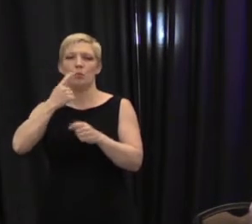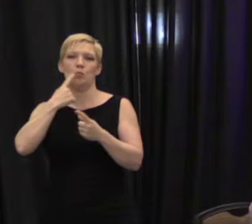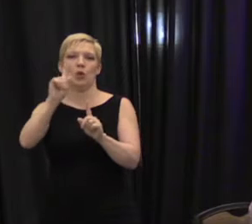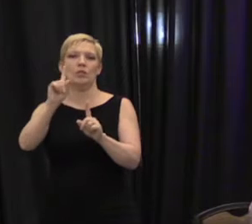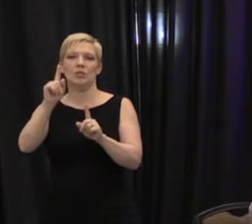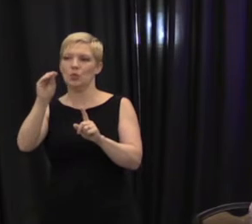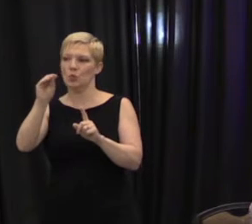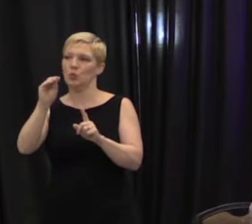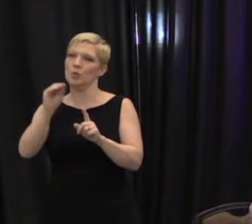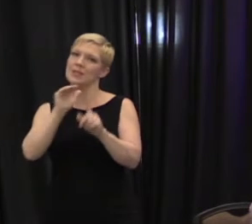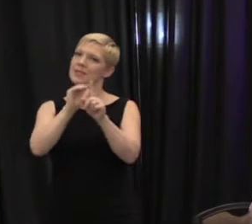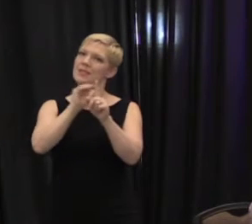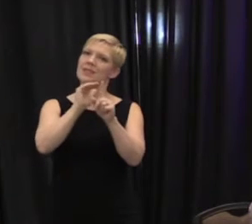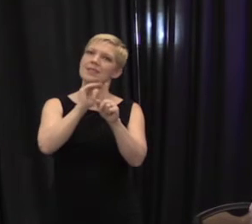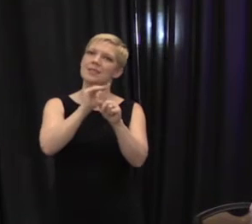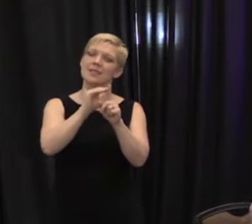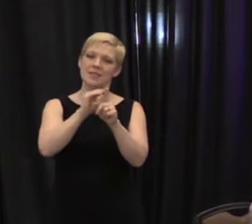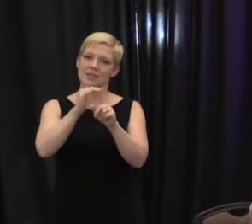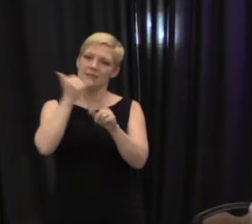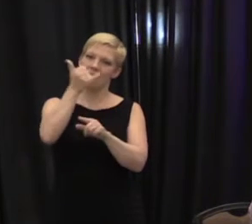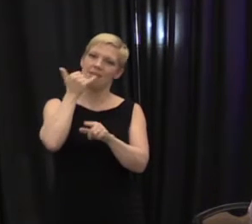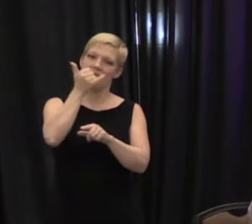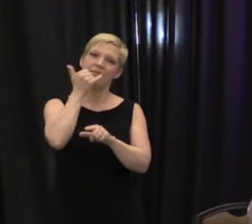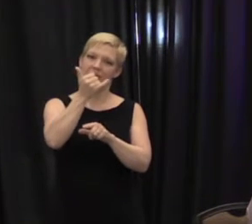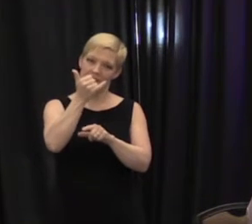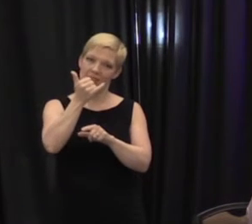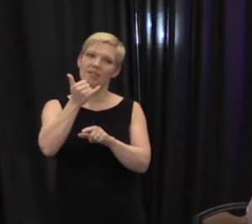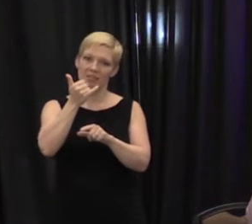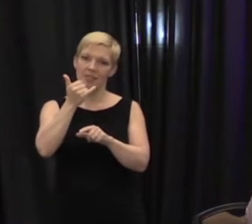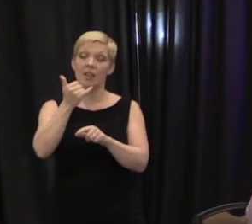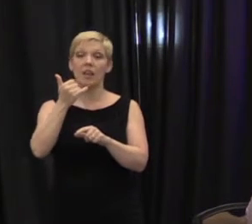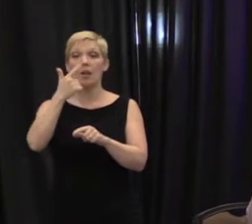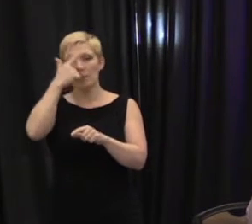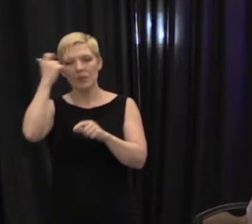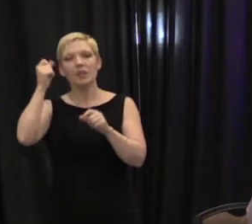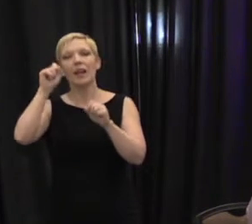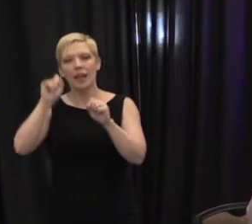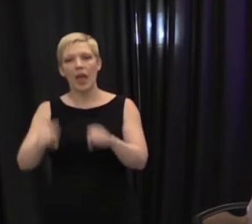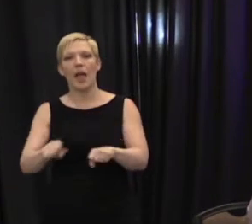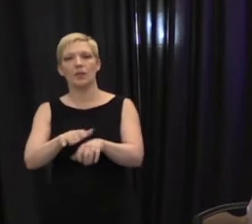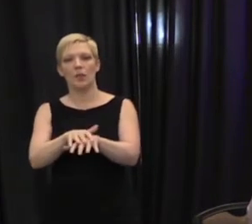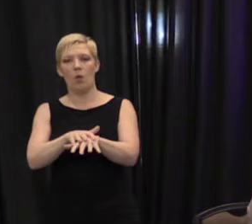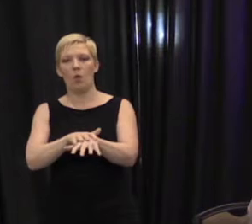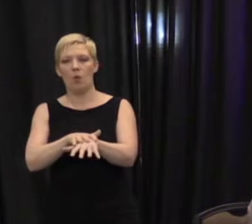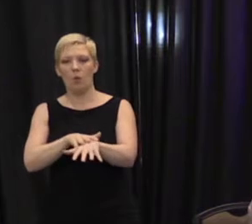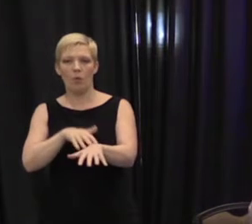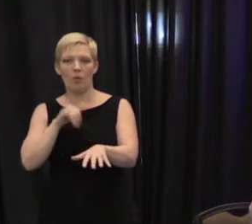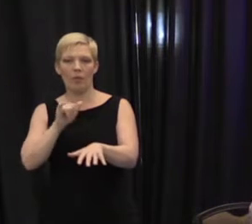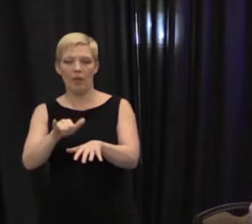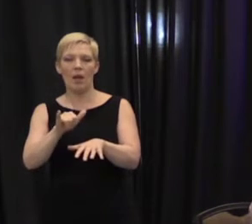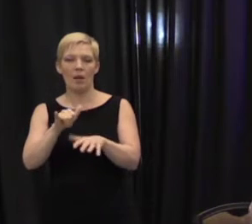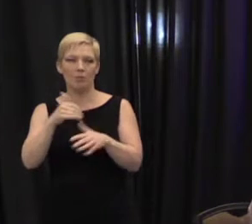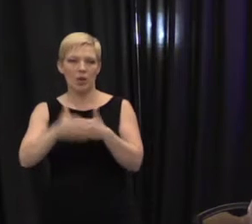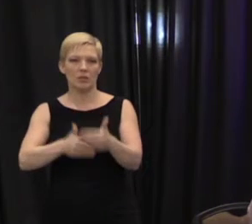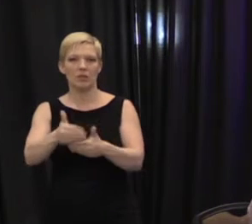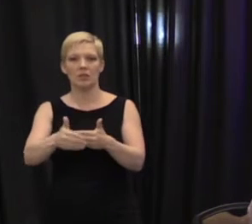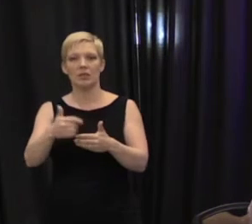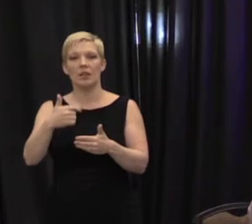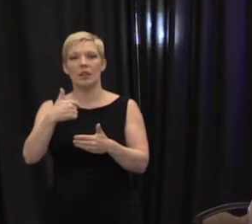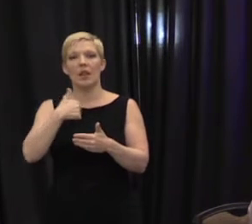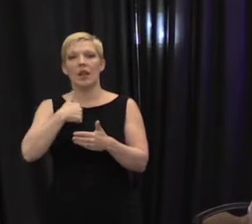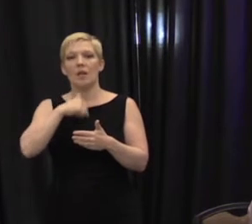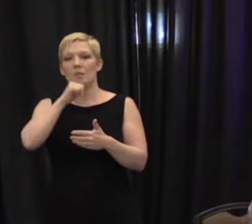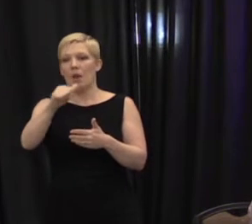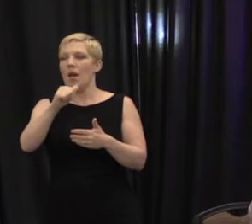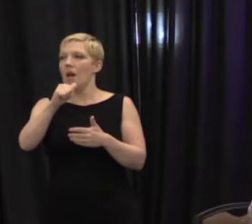annoy and agitate. Because it can slow down a process. I am not a fan of shifting what our win